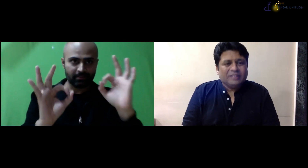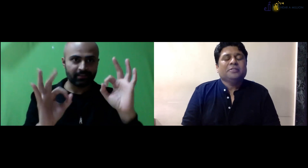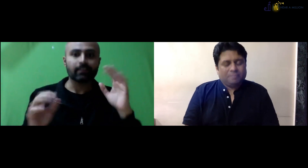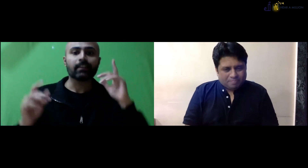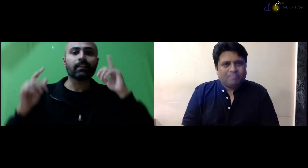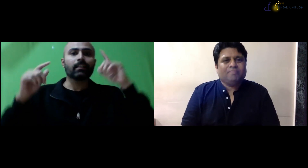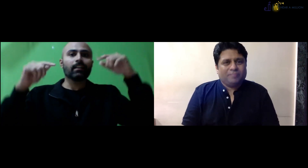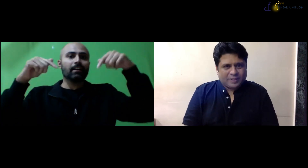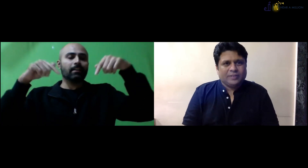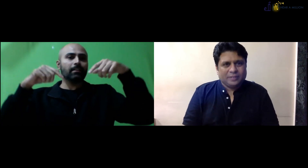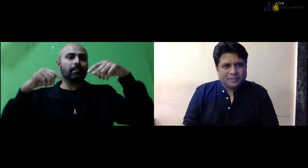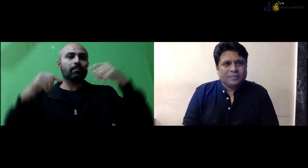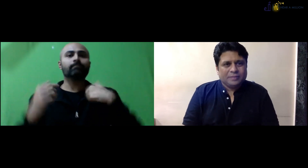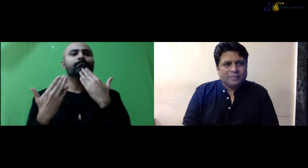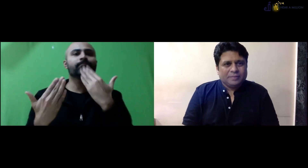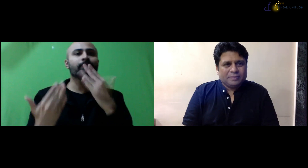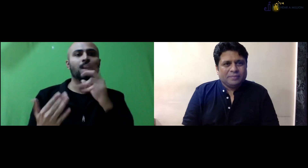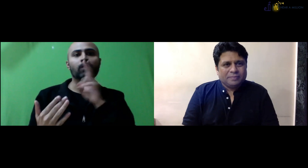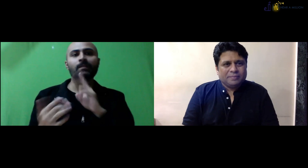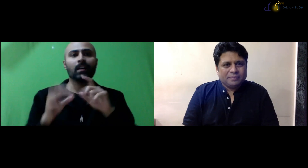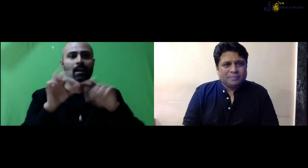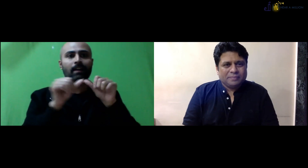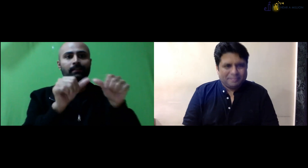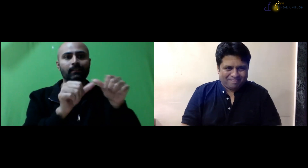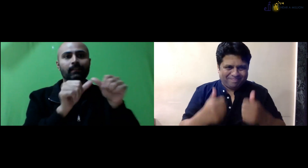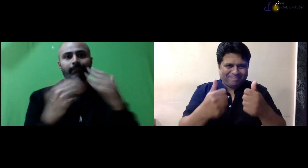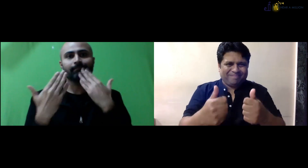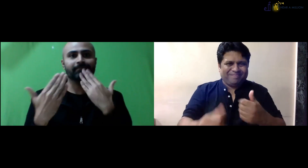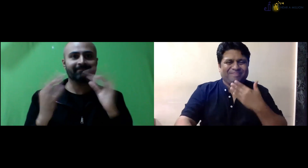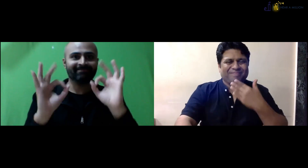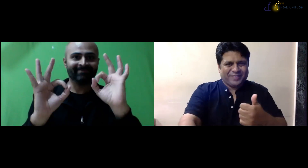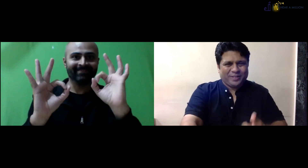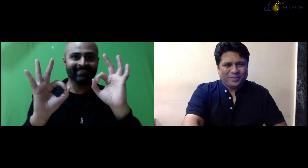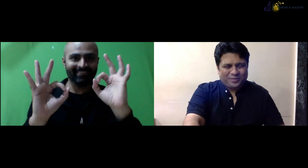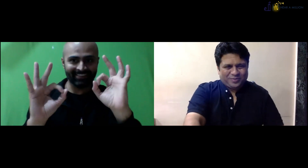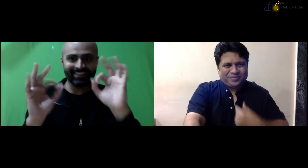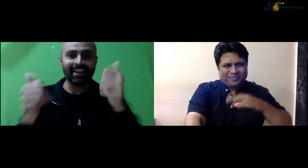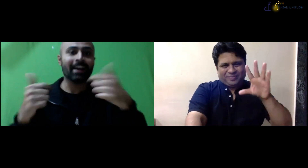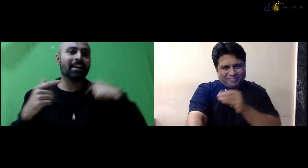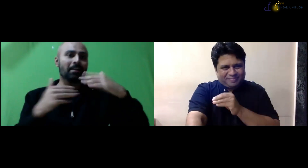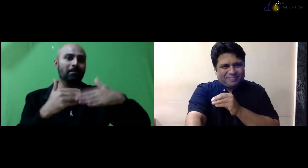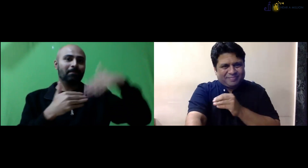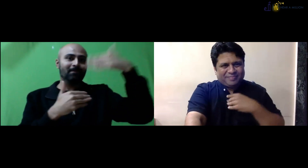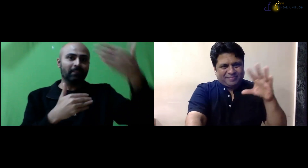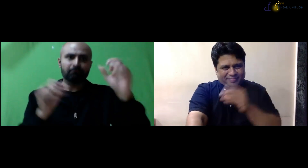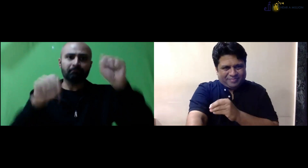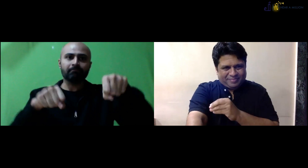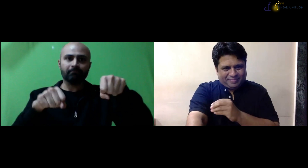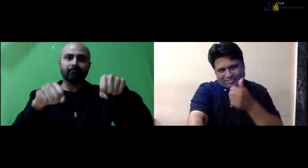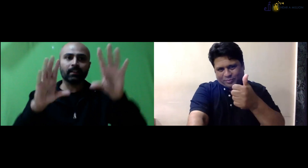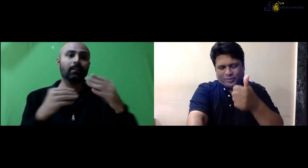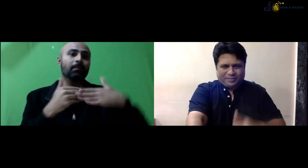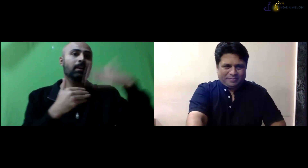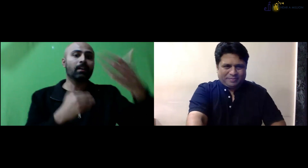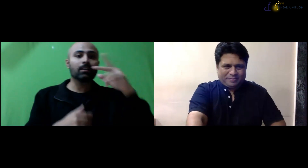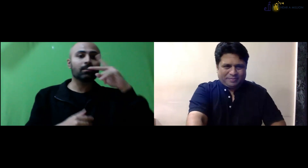in January, hopefully, and we will get that information. More questions. Thank you, Sunil, for answering all the questions. Thank you so